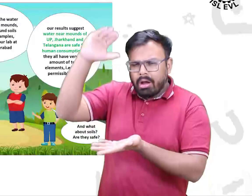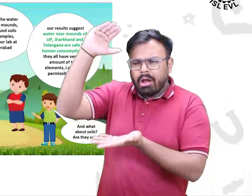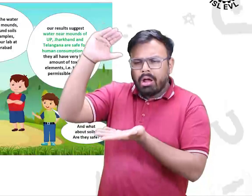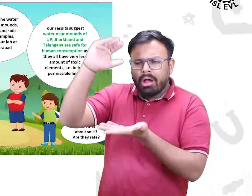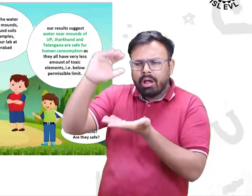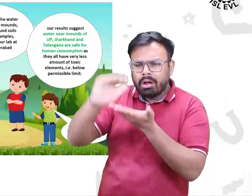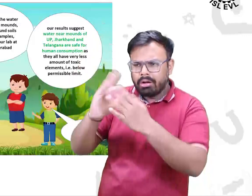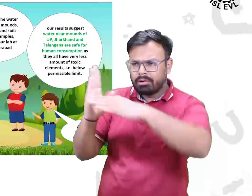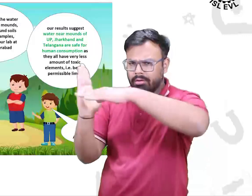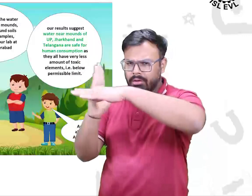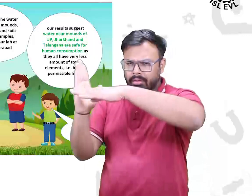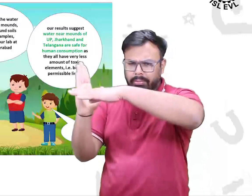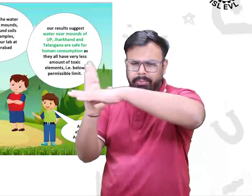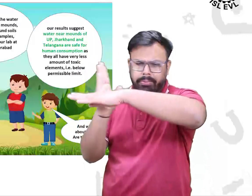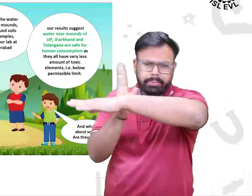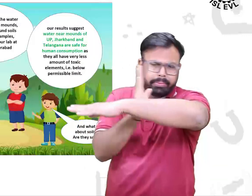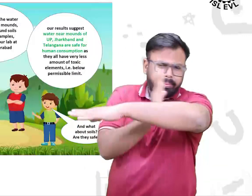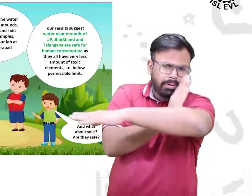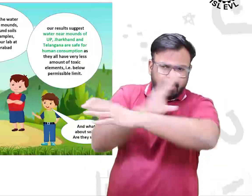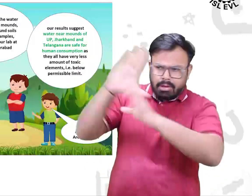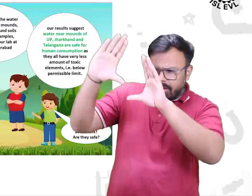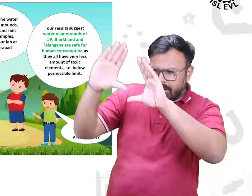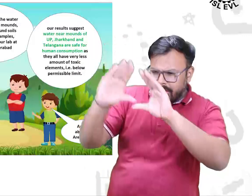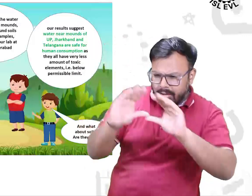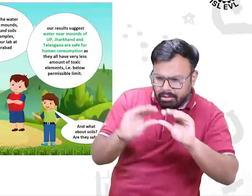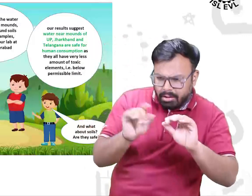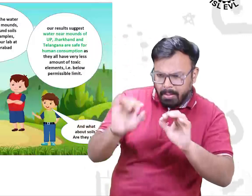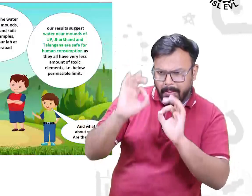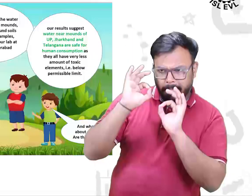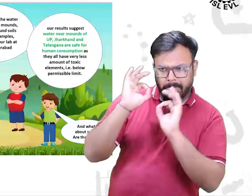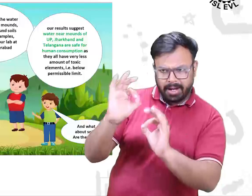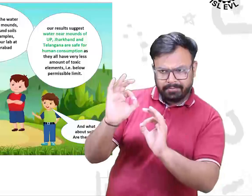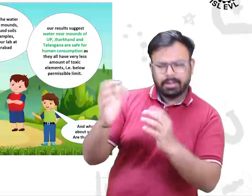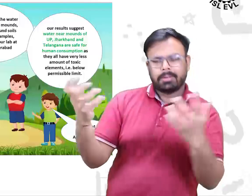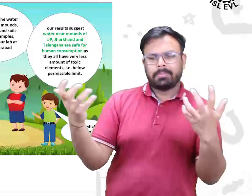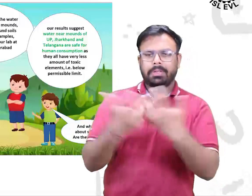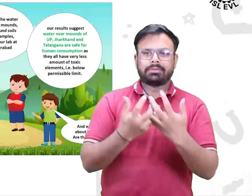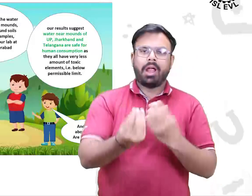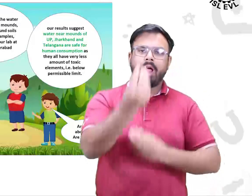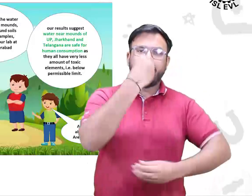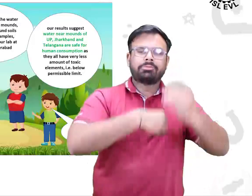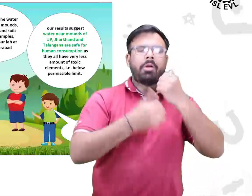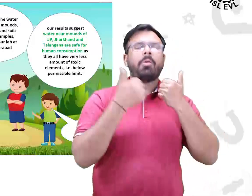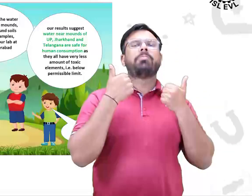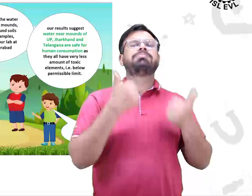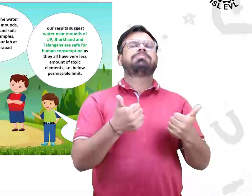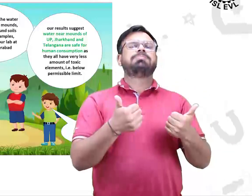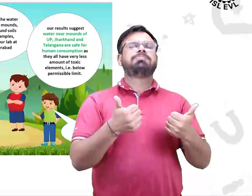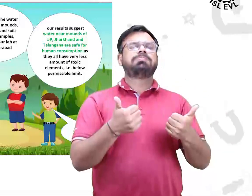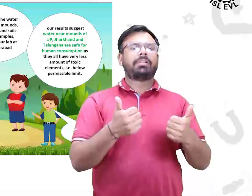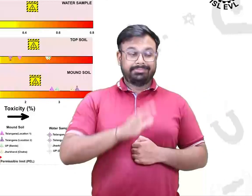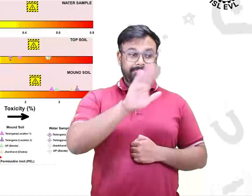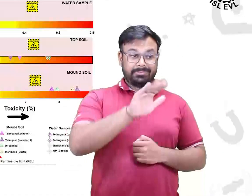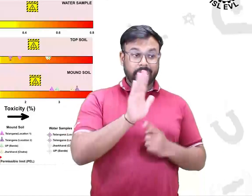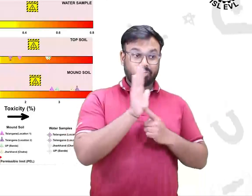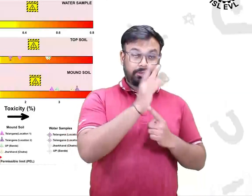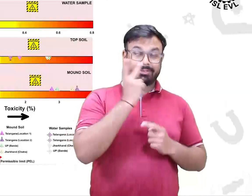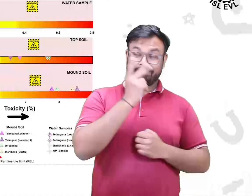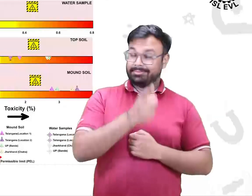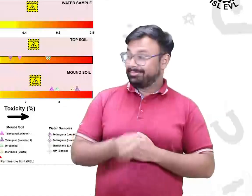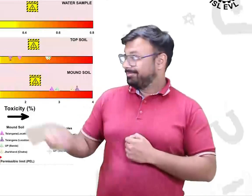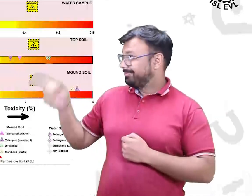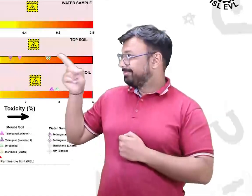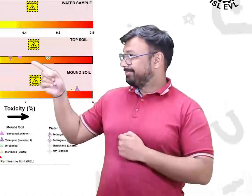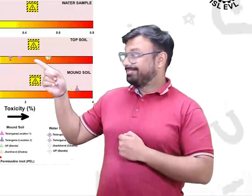they all have very less amount of toxic elements that is below